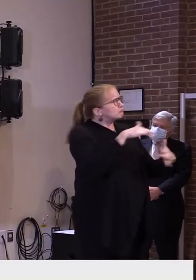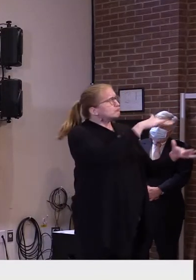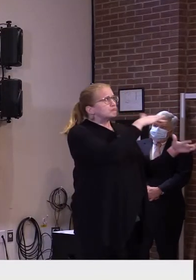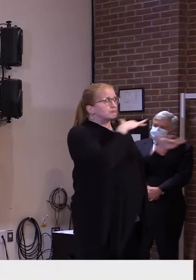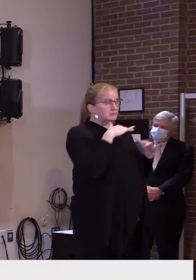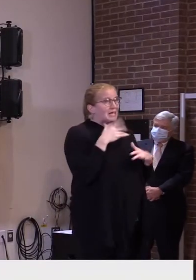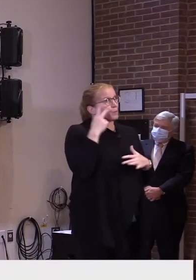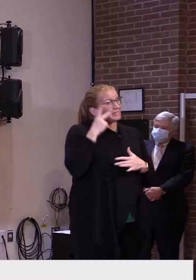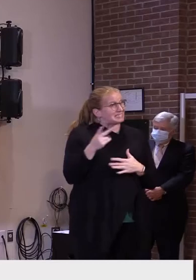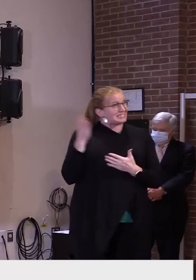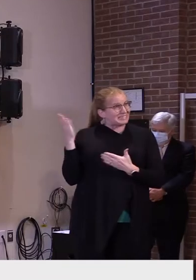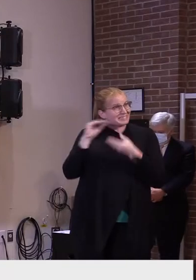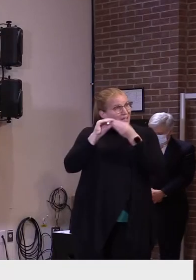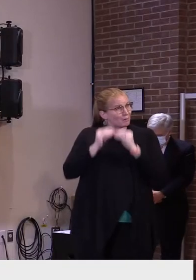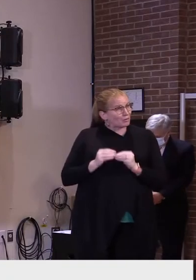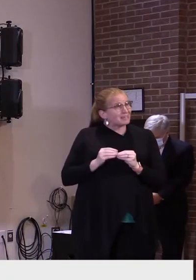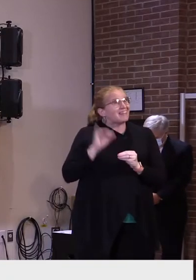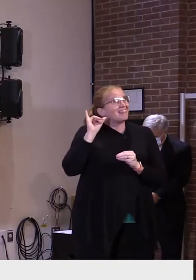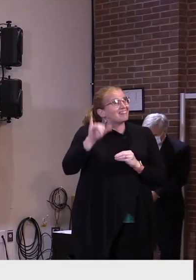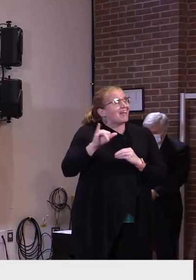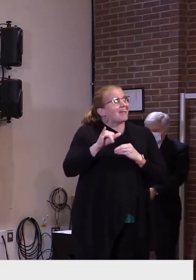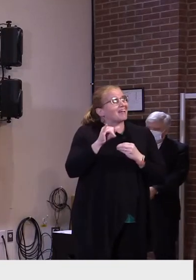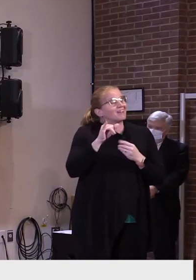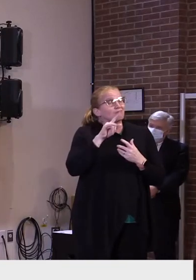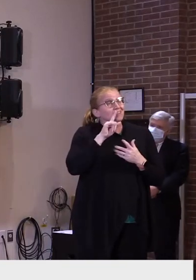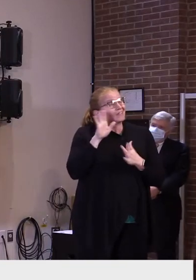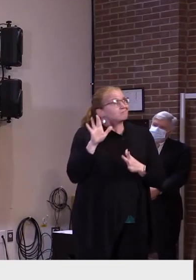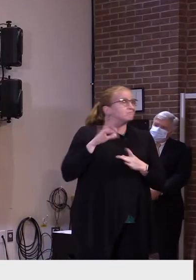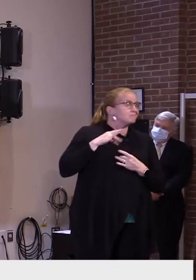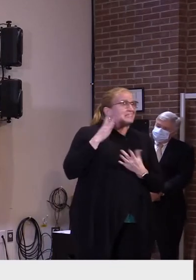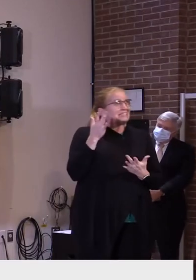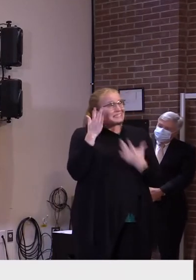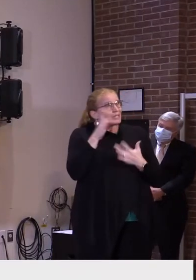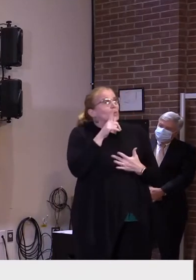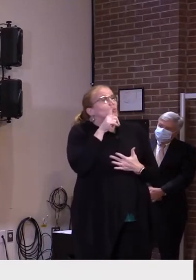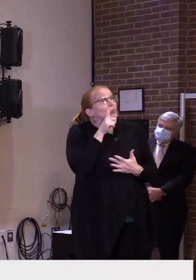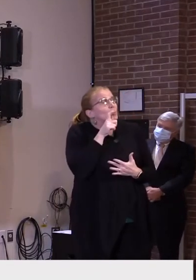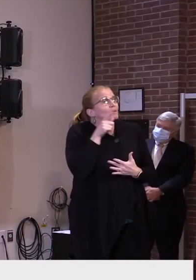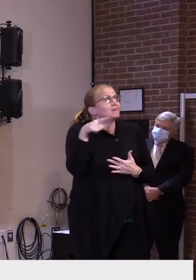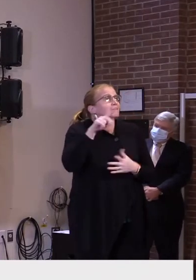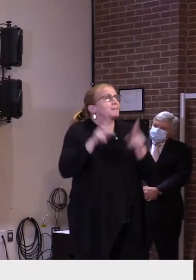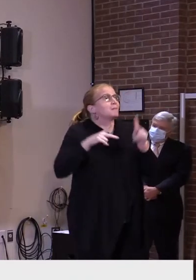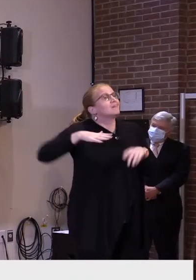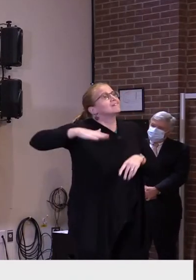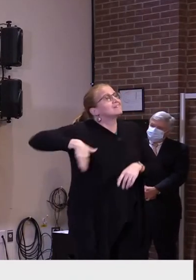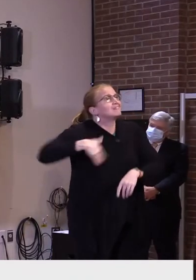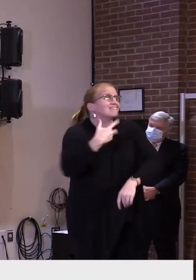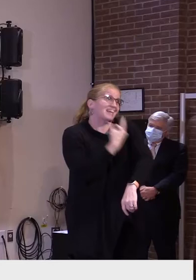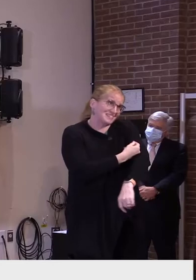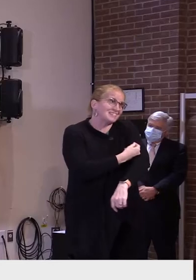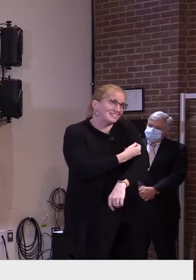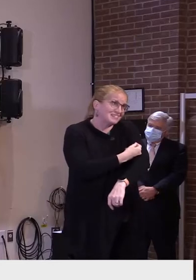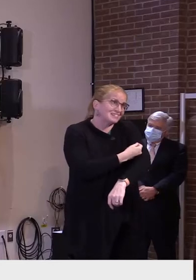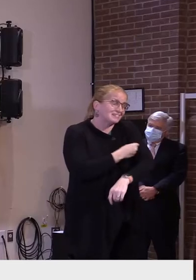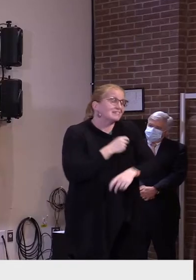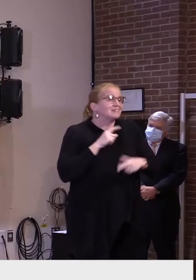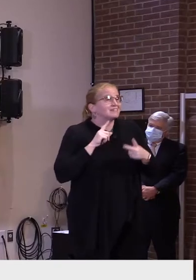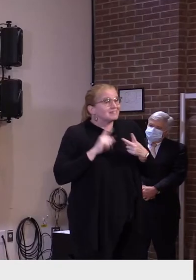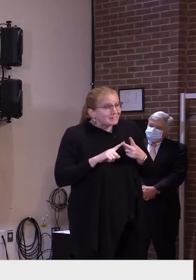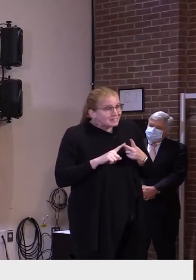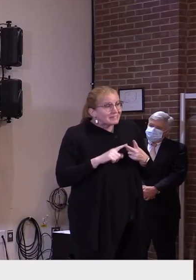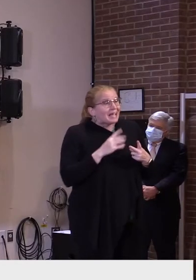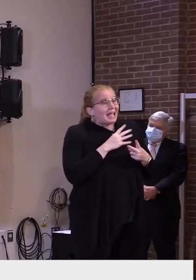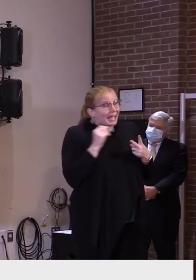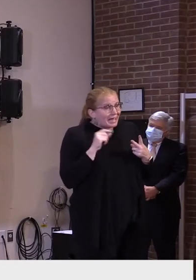is a threat mostly to the unvaccinated, but also to a lesser but measurable extent to those who have made